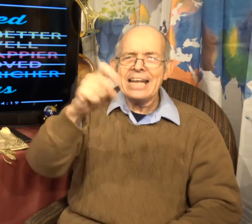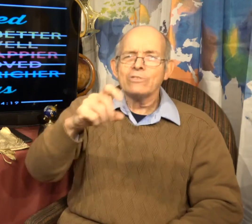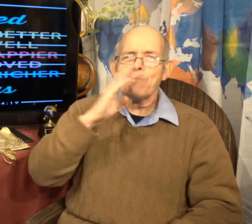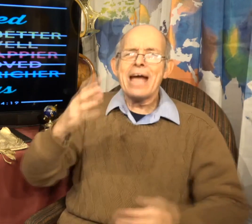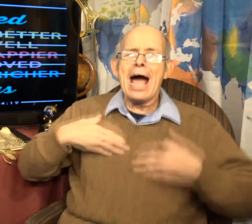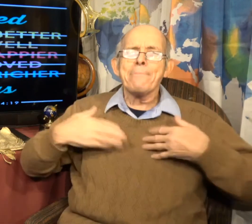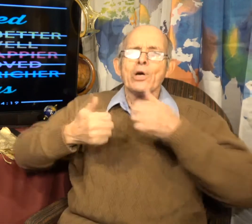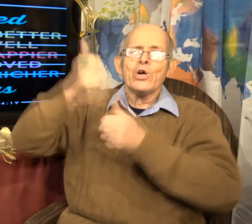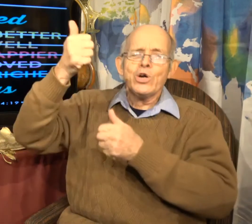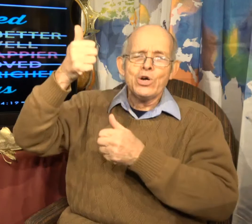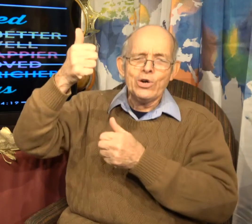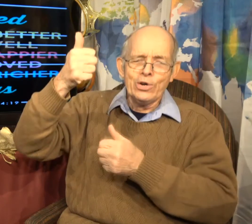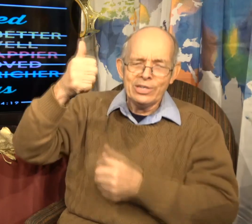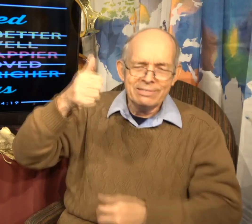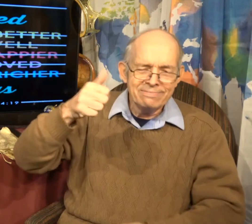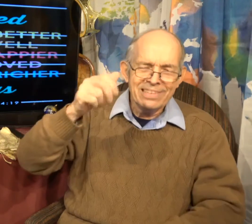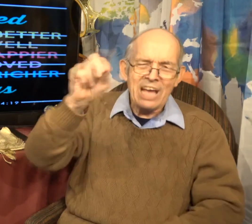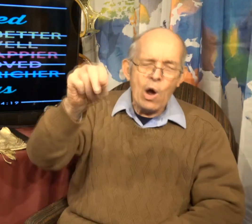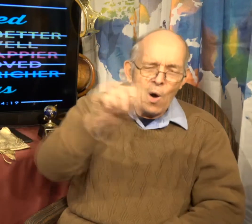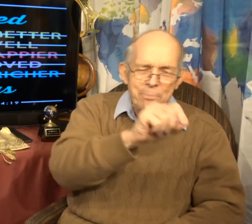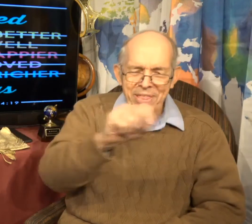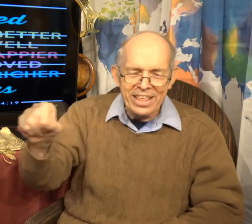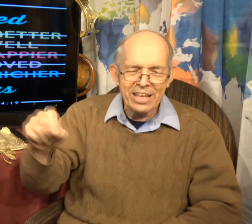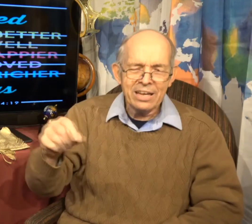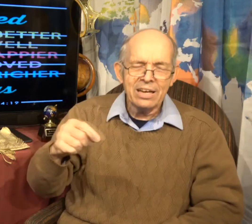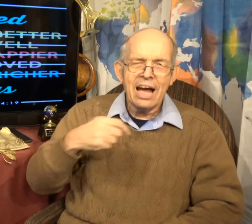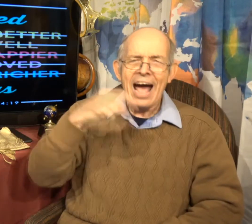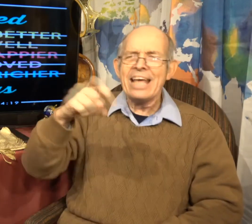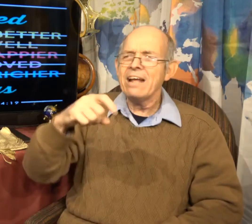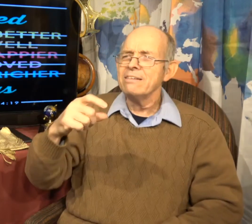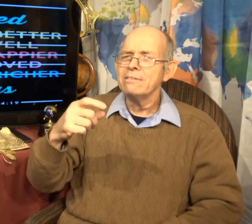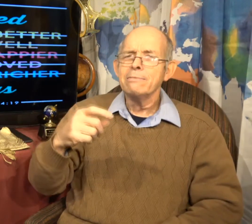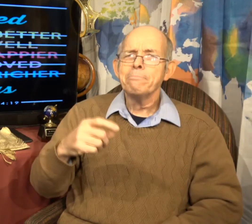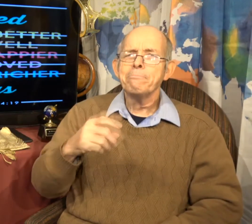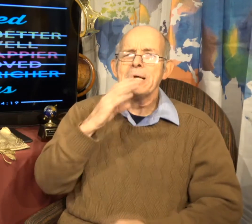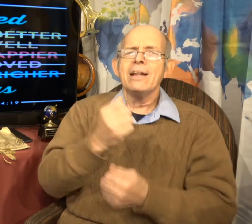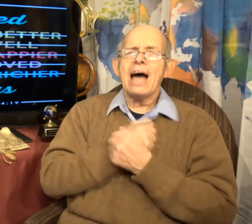to be happy. No. I need to be loved.